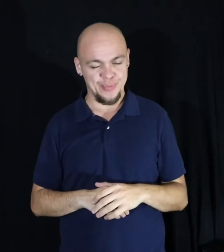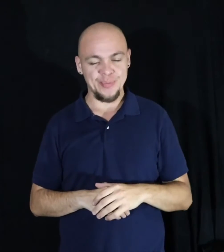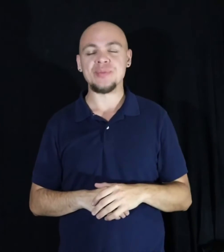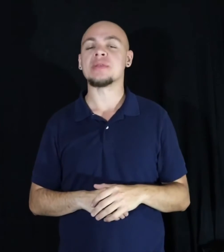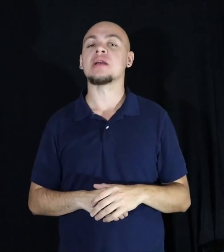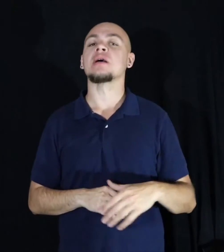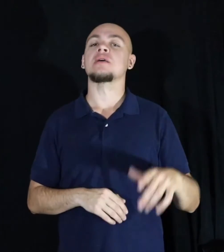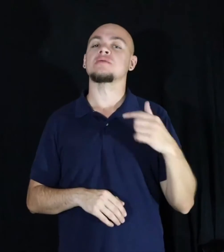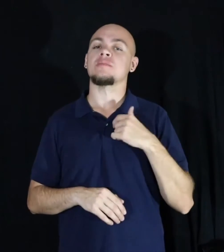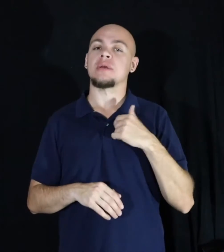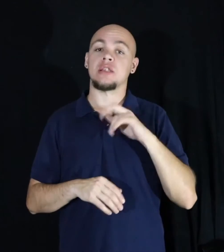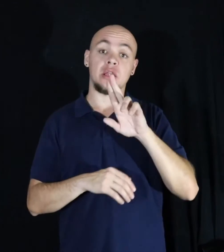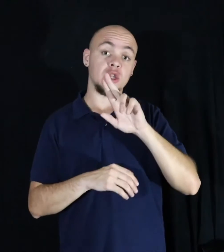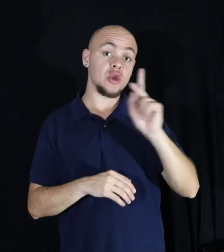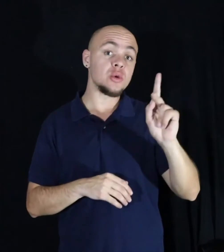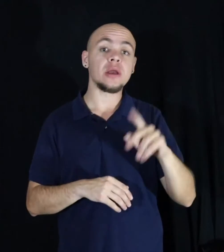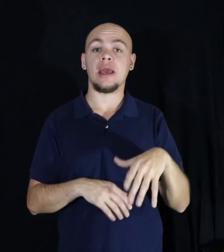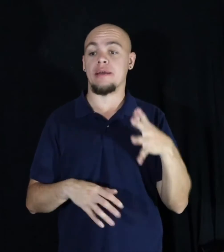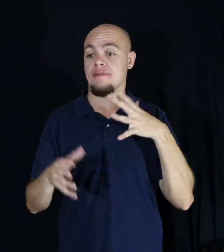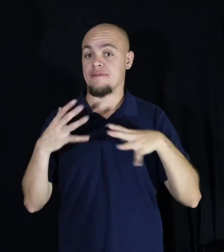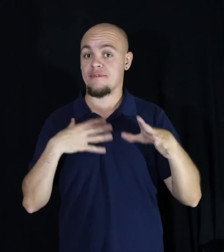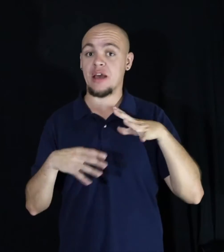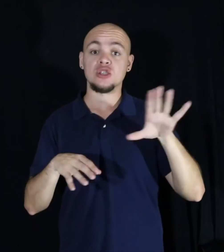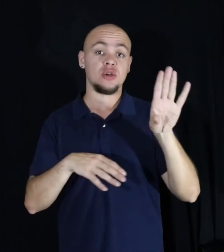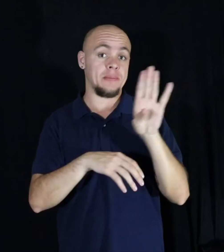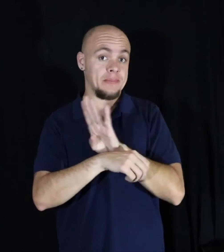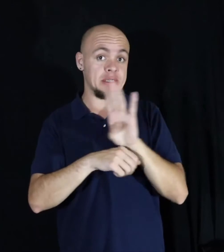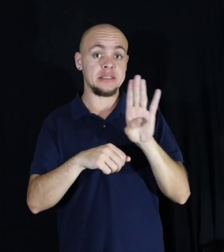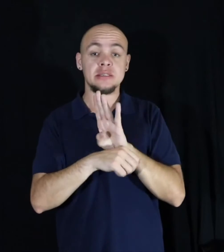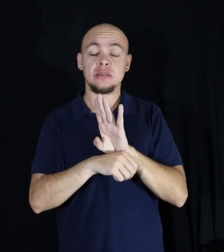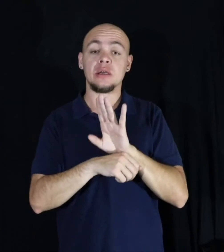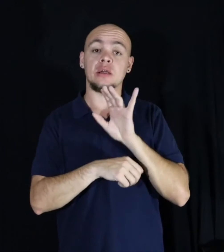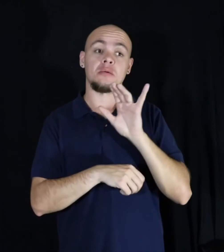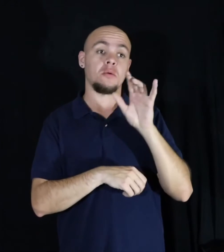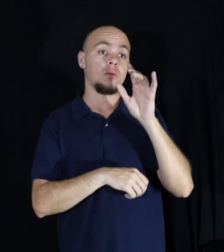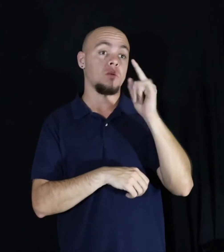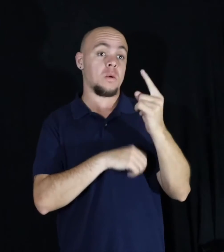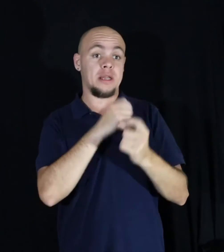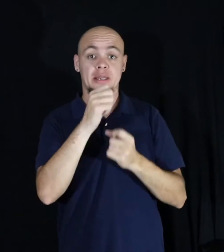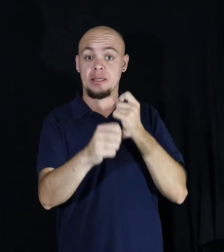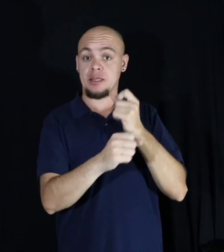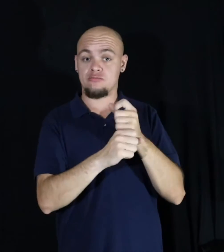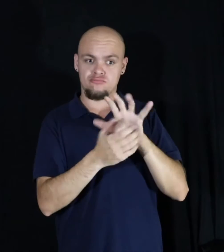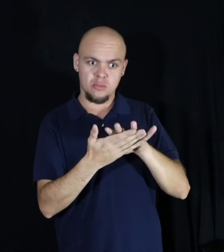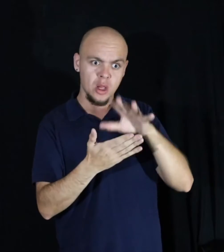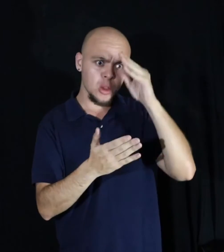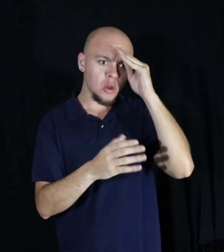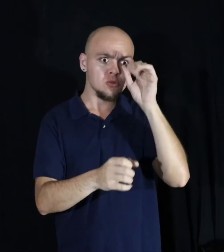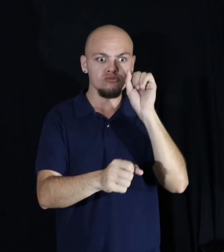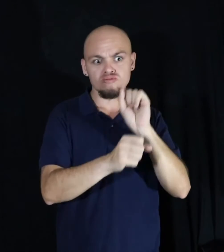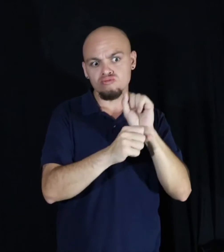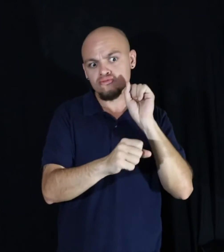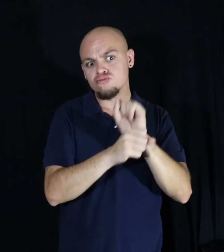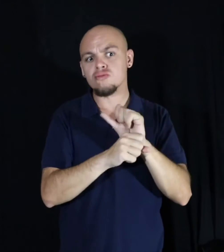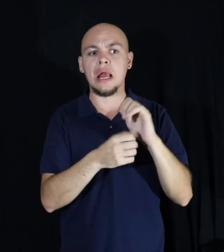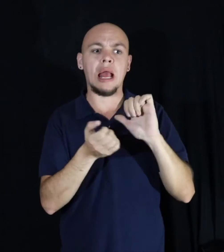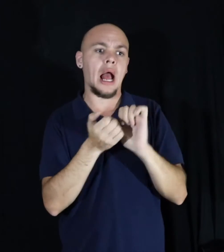in the UK in fashion business. And although in that 1 year I learned a lot about work and how I should